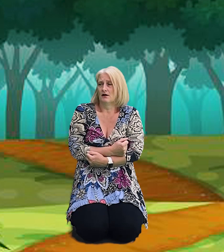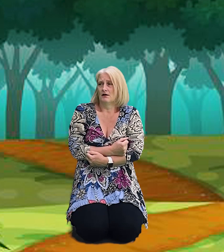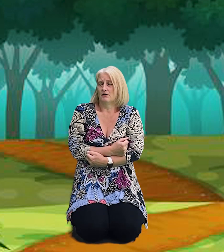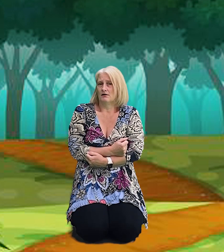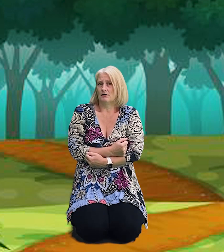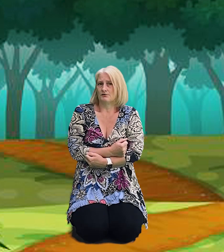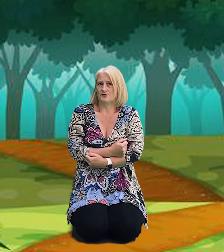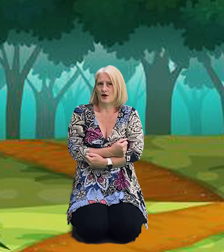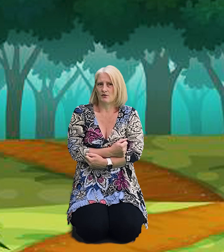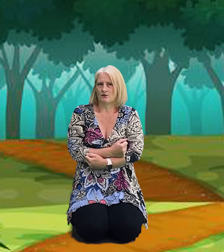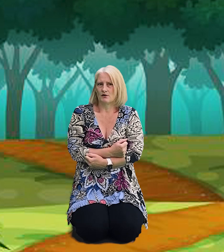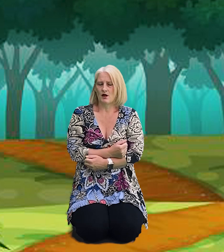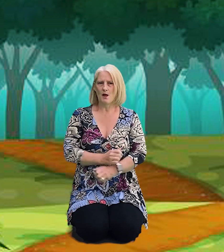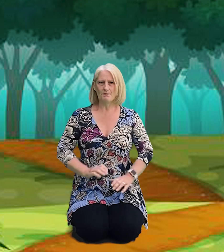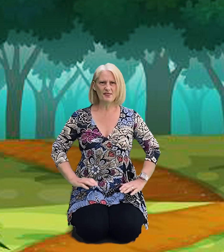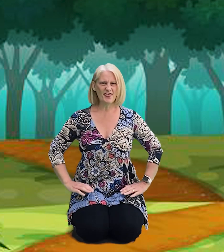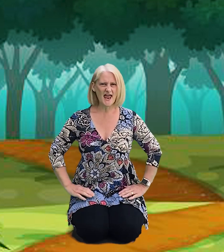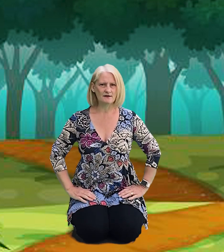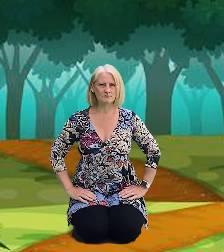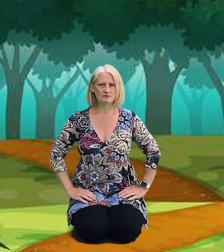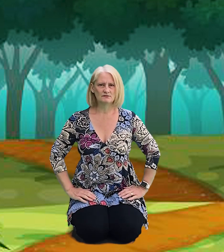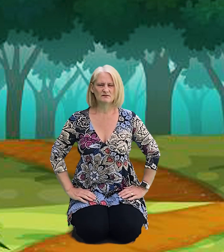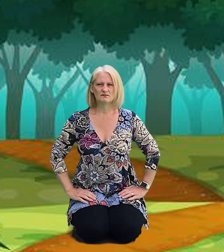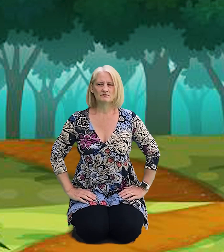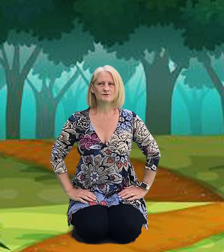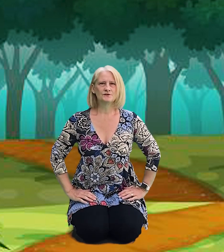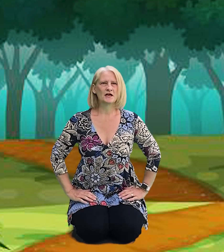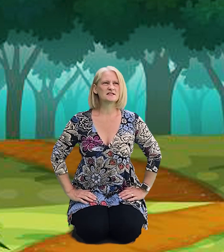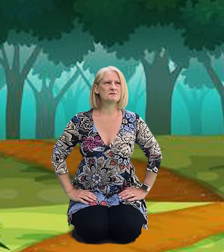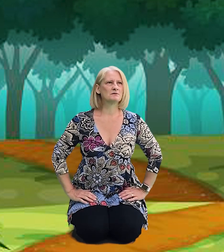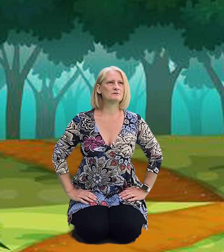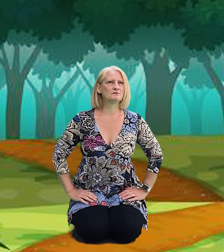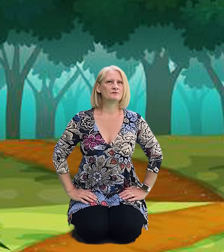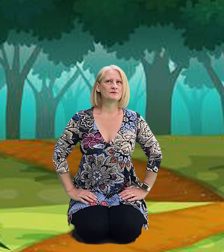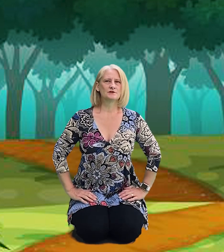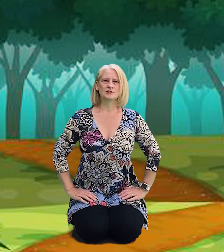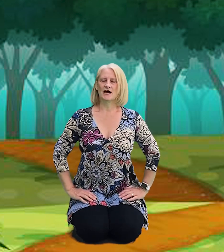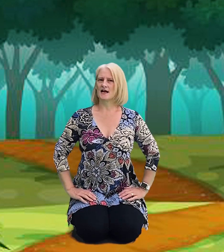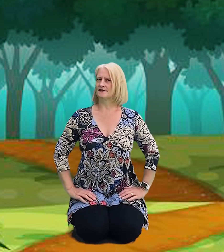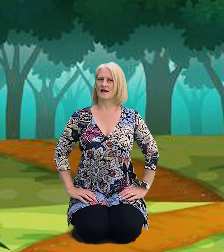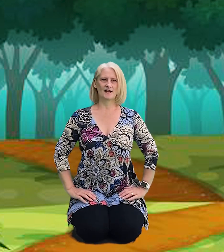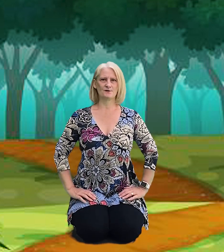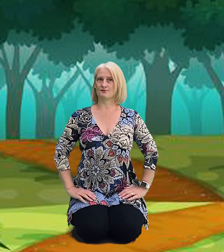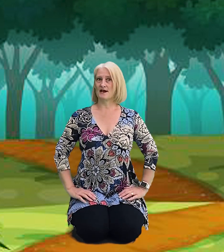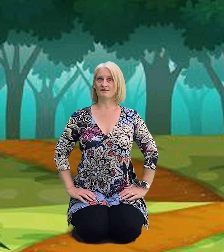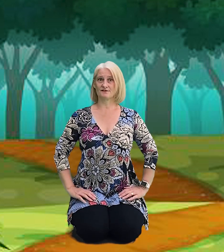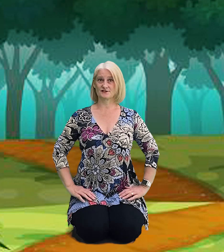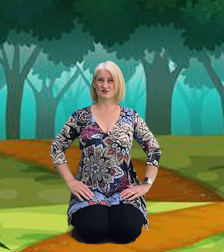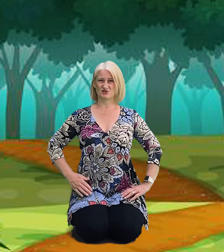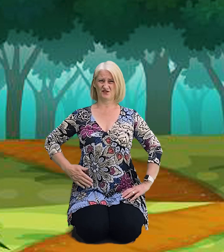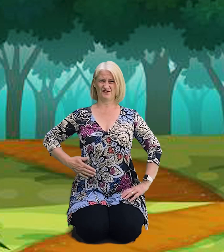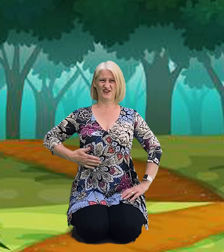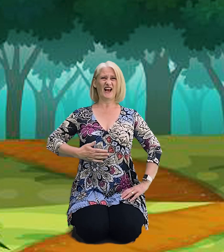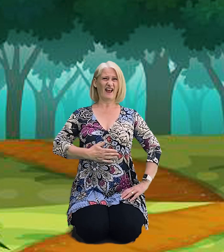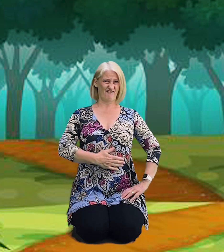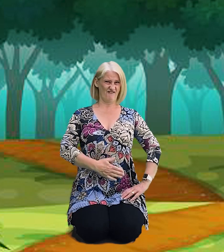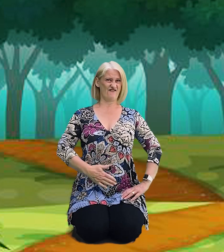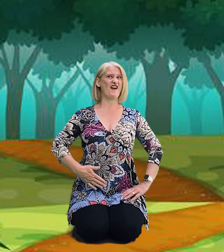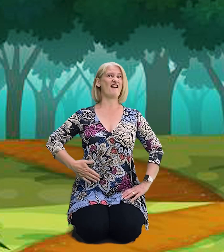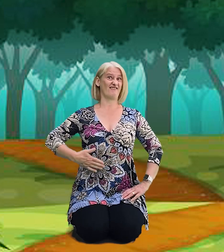Oh, no. But then, she had a smell. She hadn't had a breakfast, so she was feeling very,